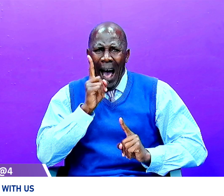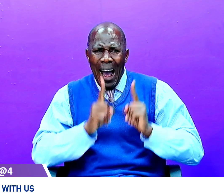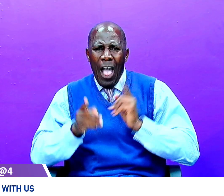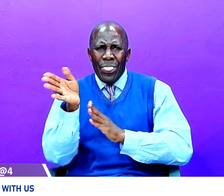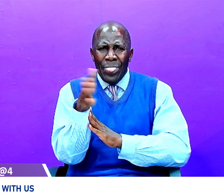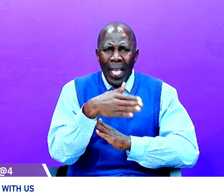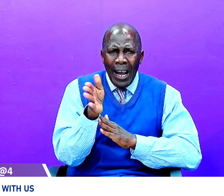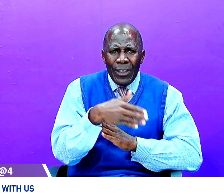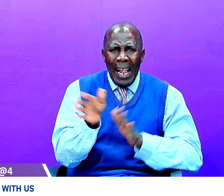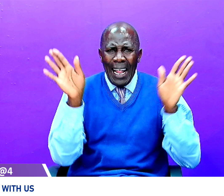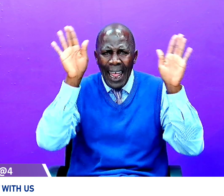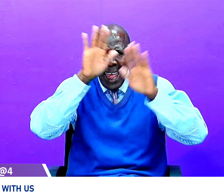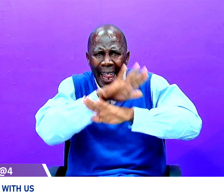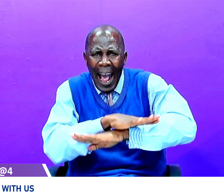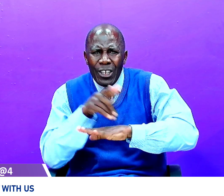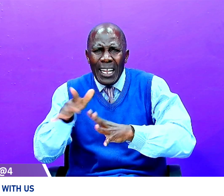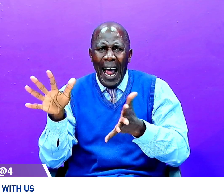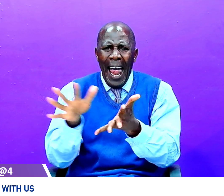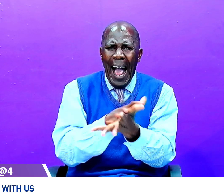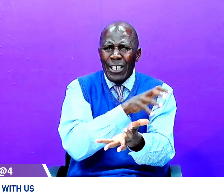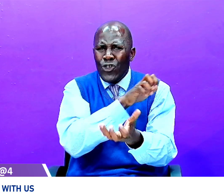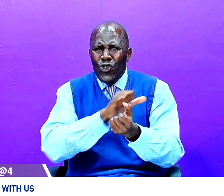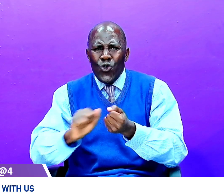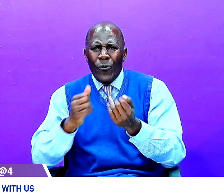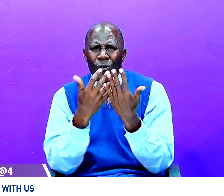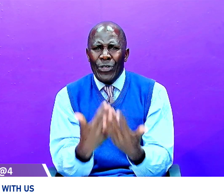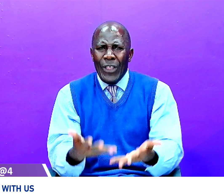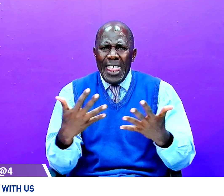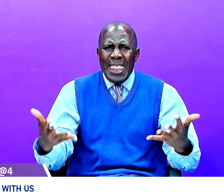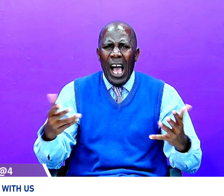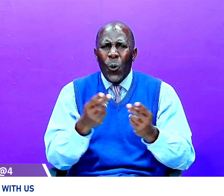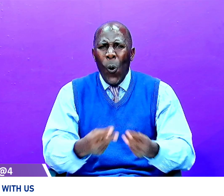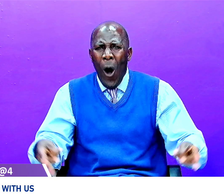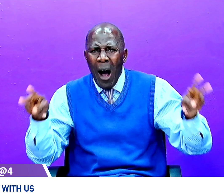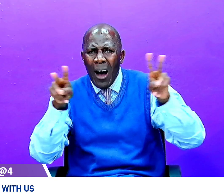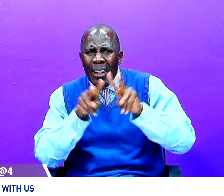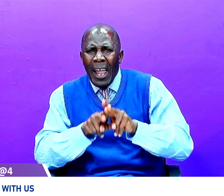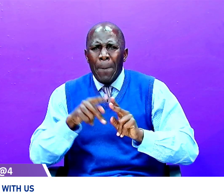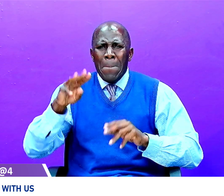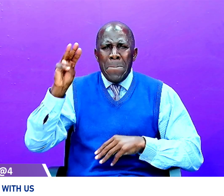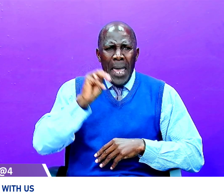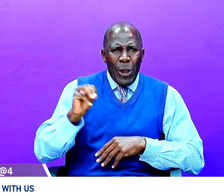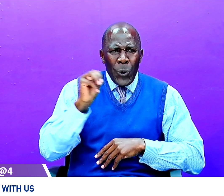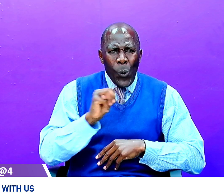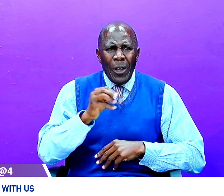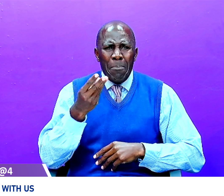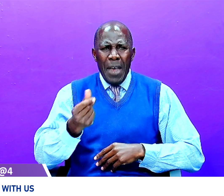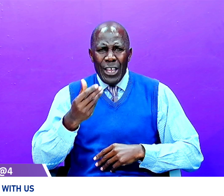And on to other news update. A fierce fire on Thursday night destroyed property valued at millions